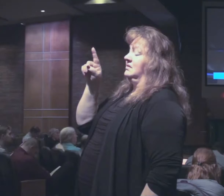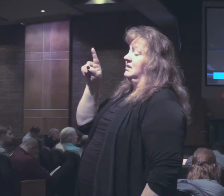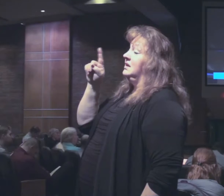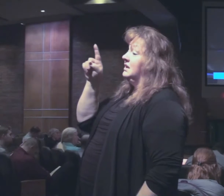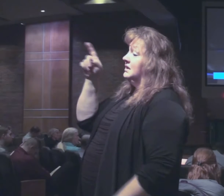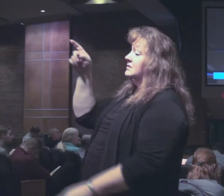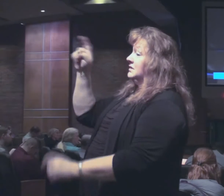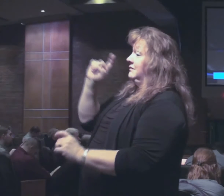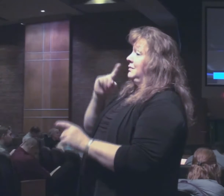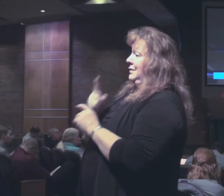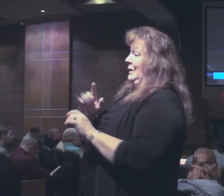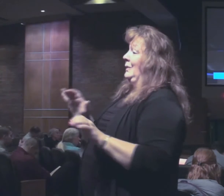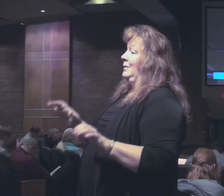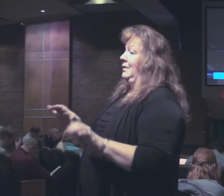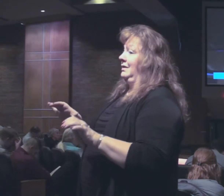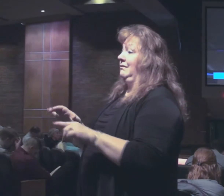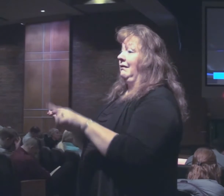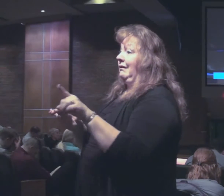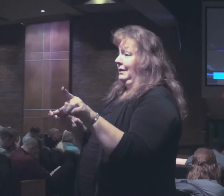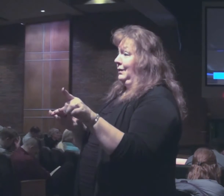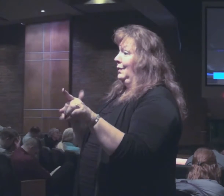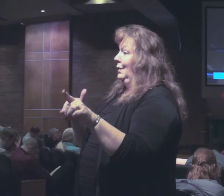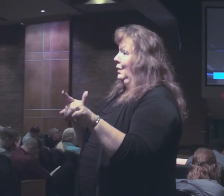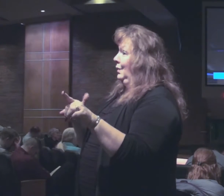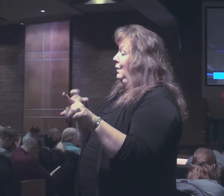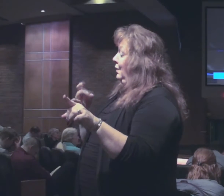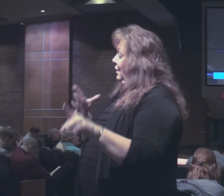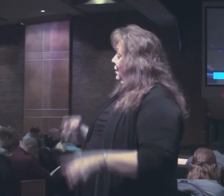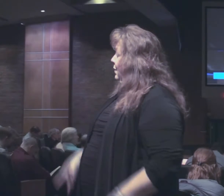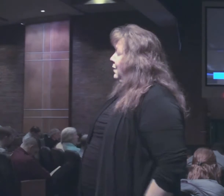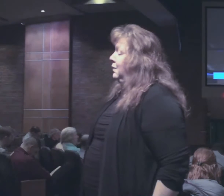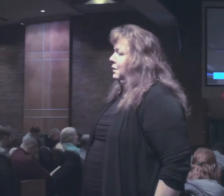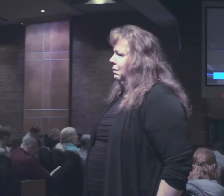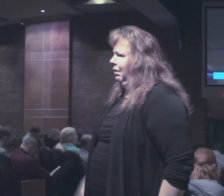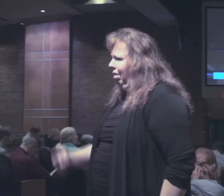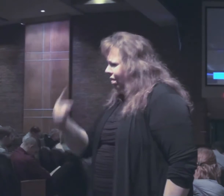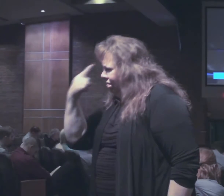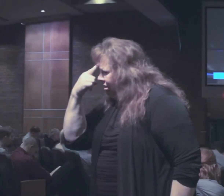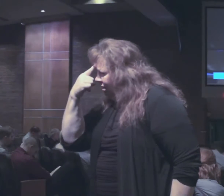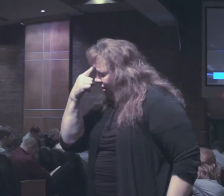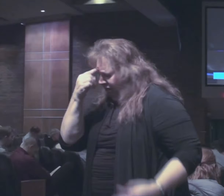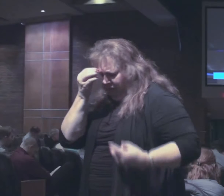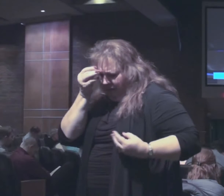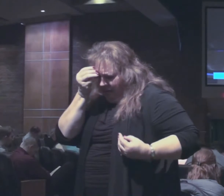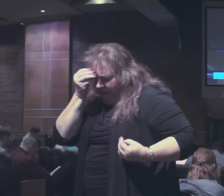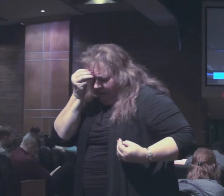me, that puts you in a serious position. Meditate in your